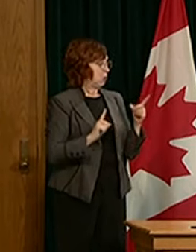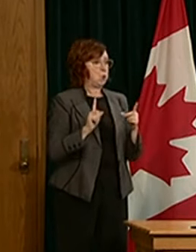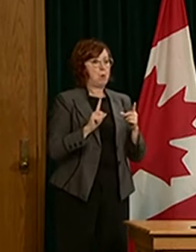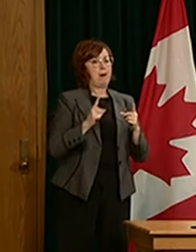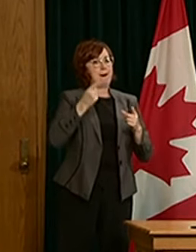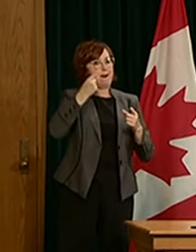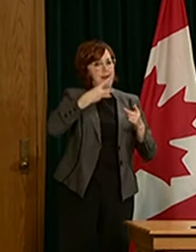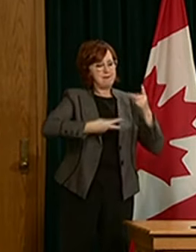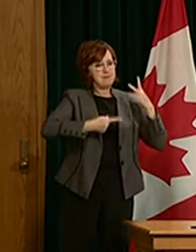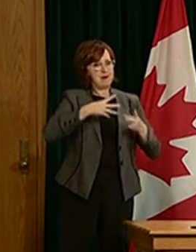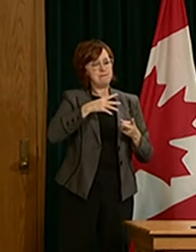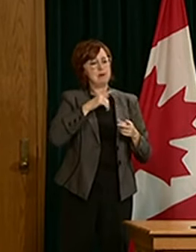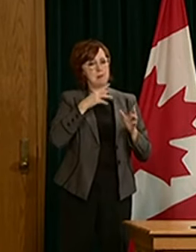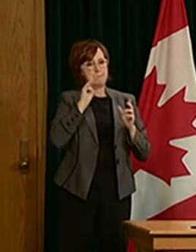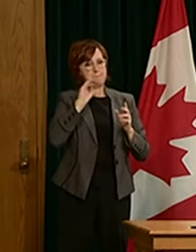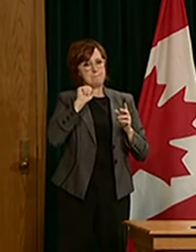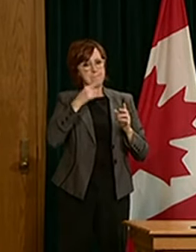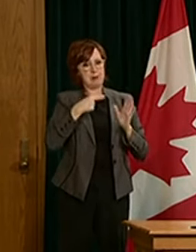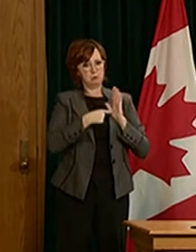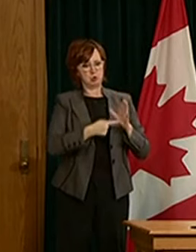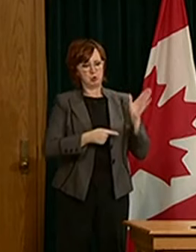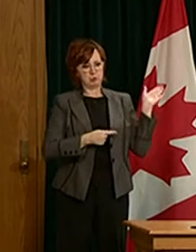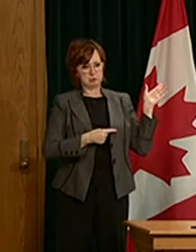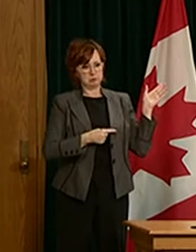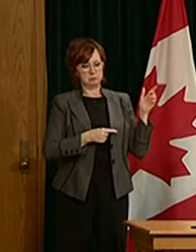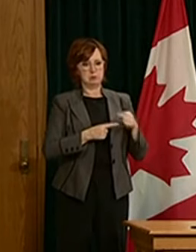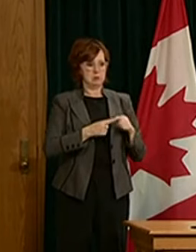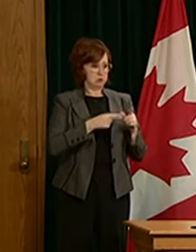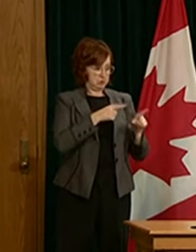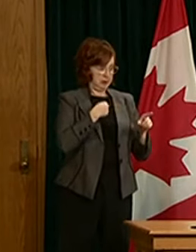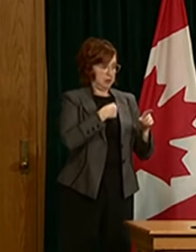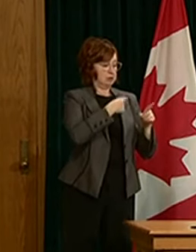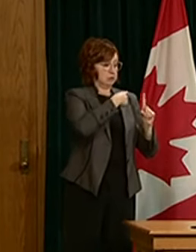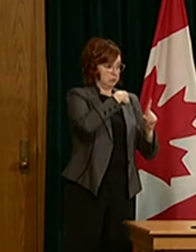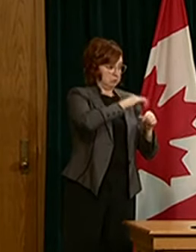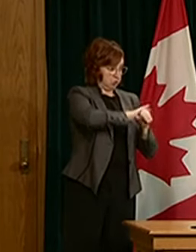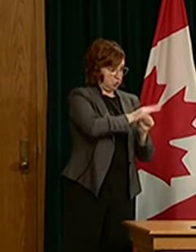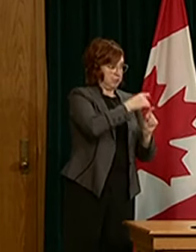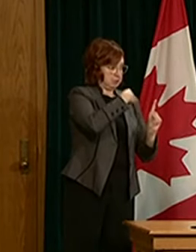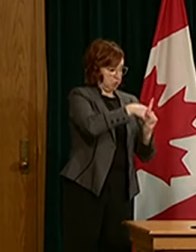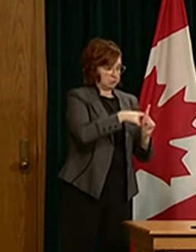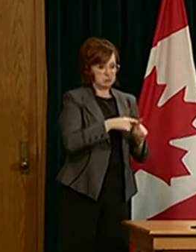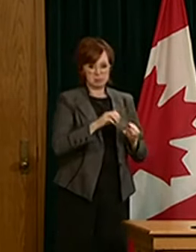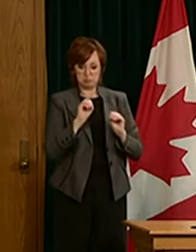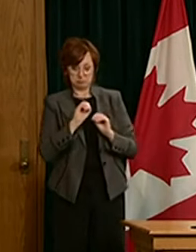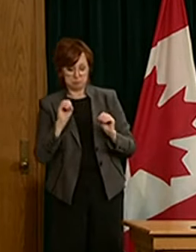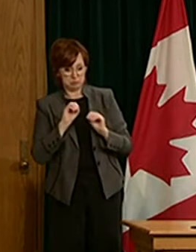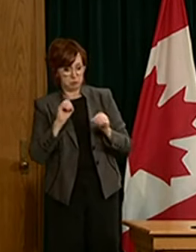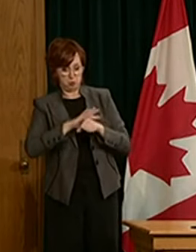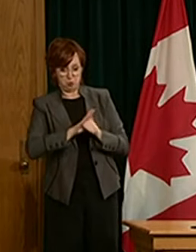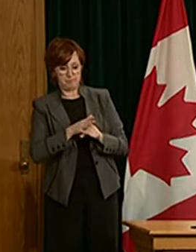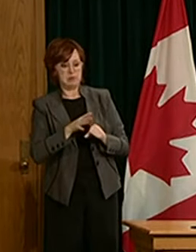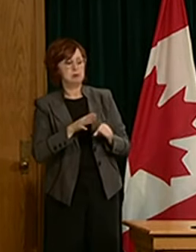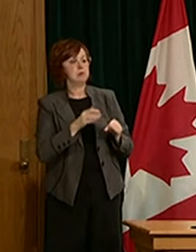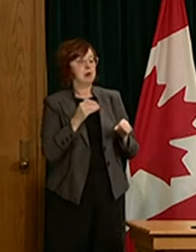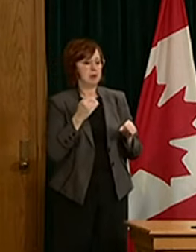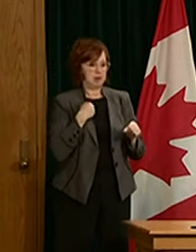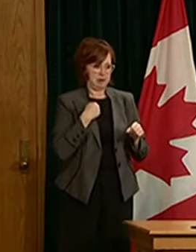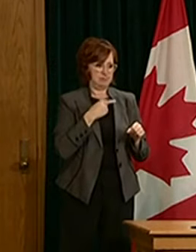both COVID positive as well as non-COVID patients. And then also those facilities that would be